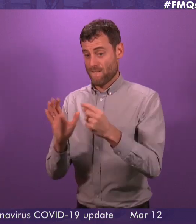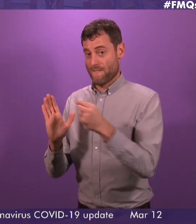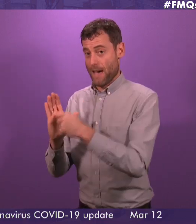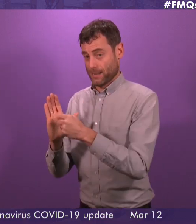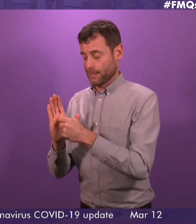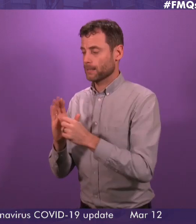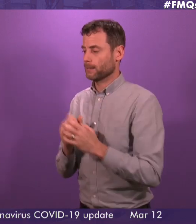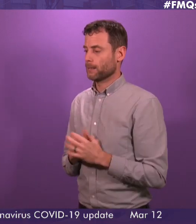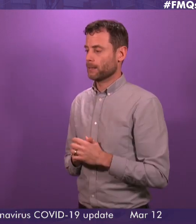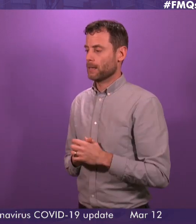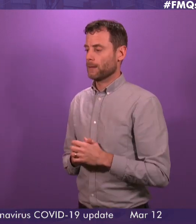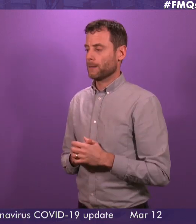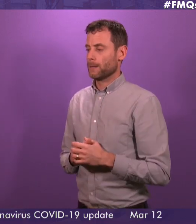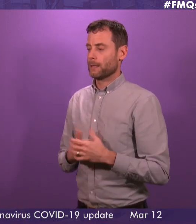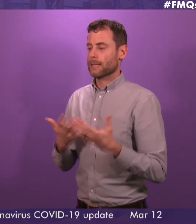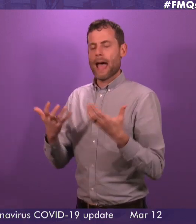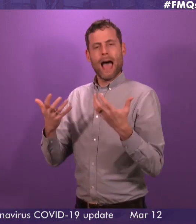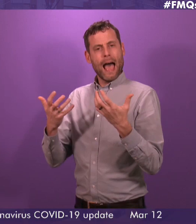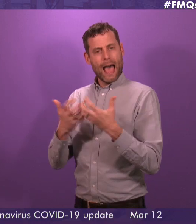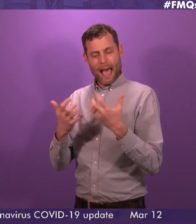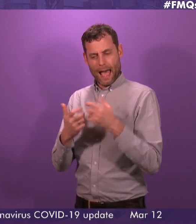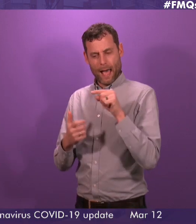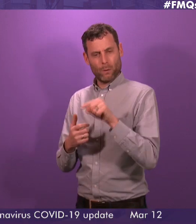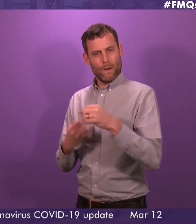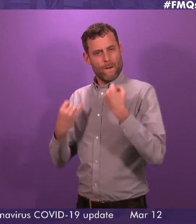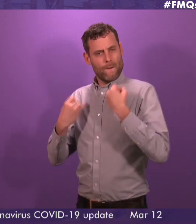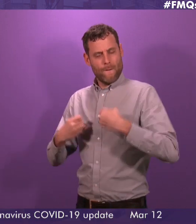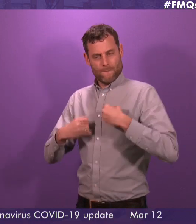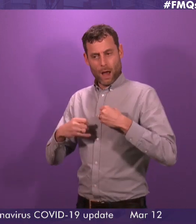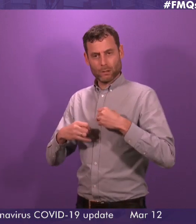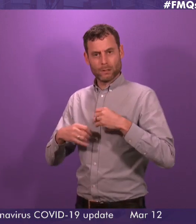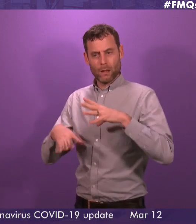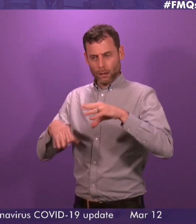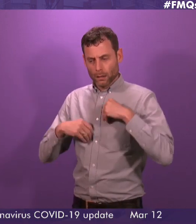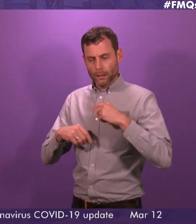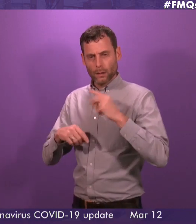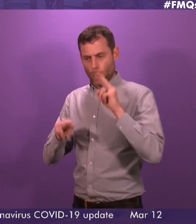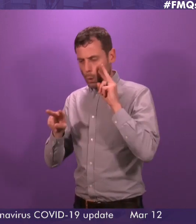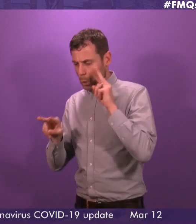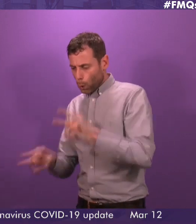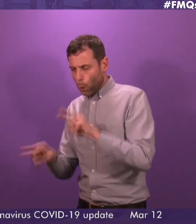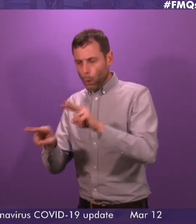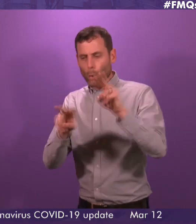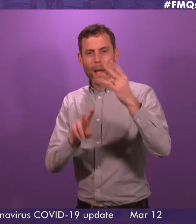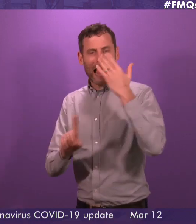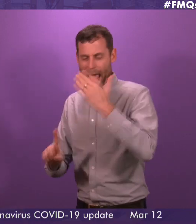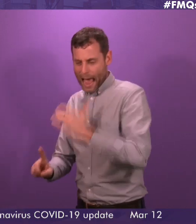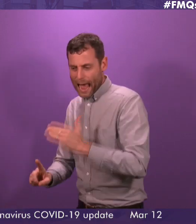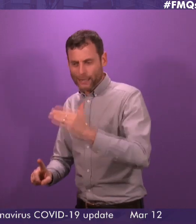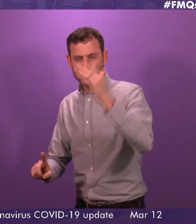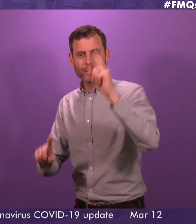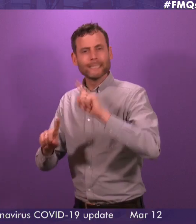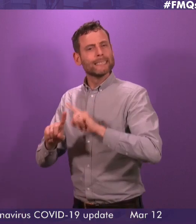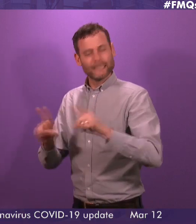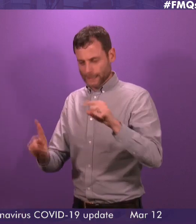how the virus is impacting on different age groups from the data that we have from elsewhere around the